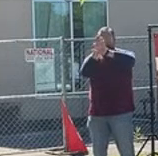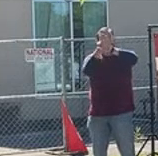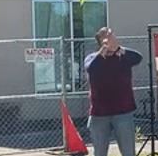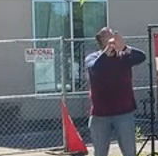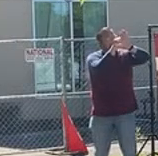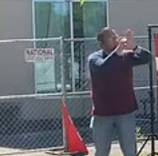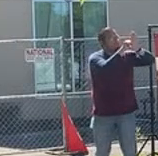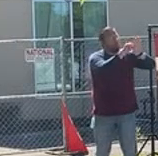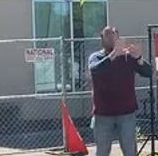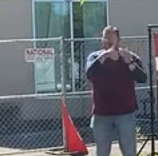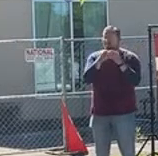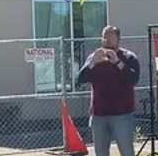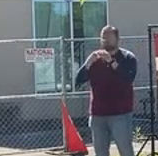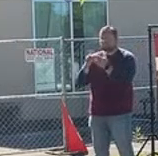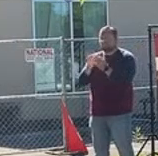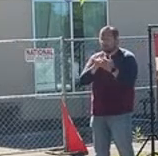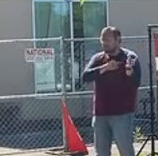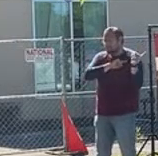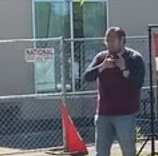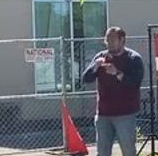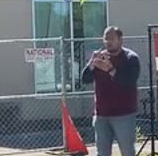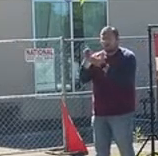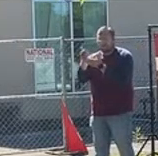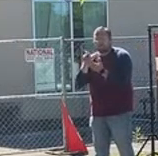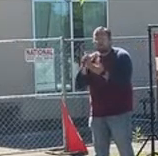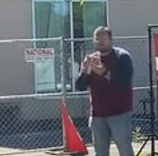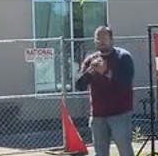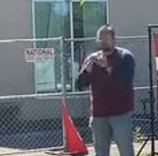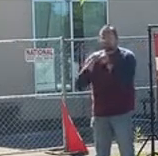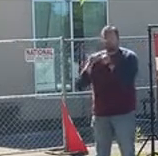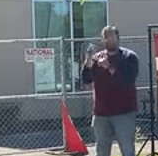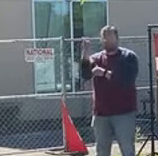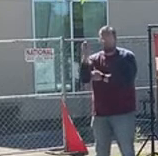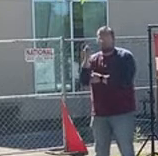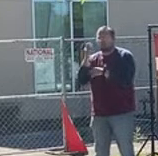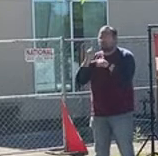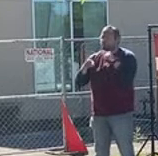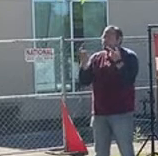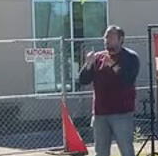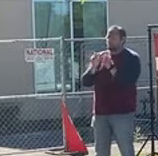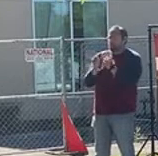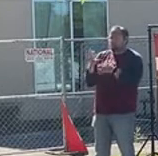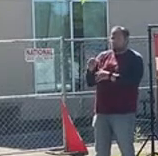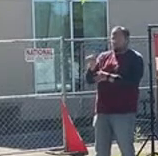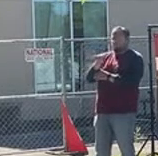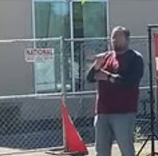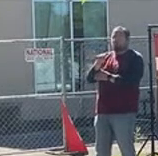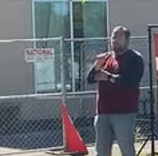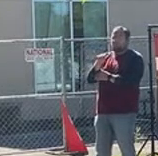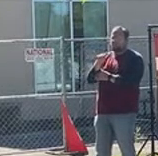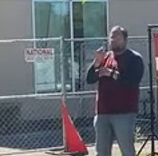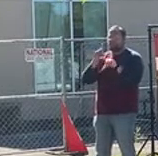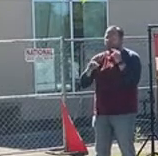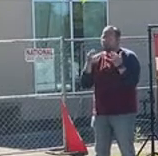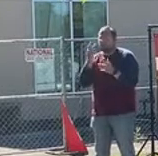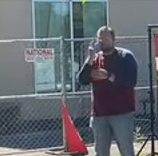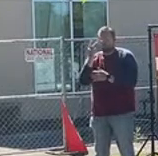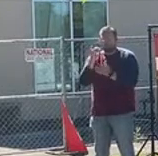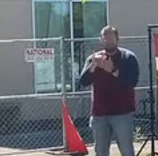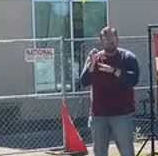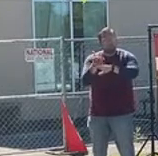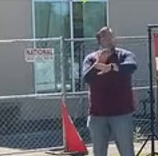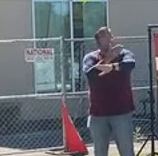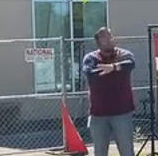all the groups who came out to help us pass this bond. It couldn't have happened without you guys. I can't wait to see all of the